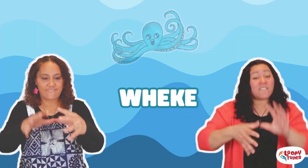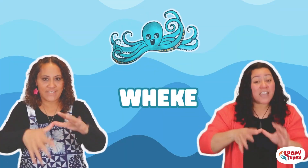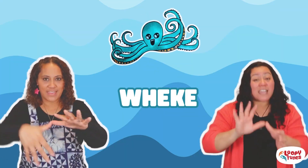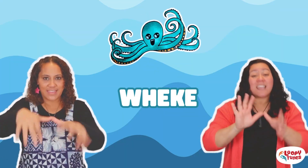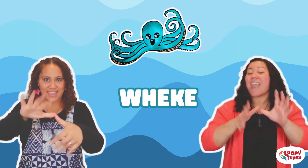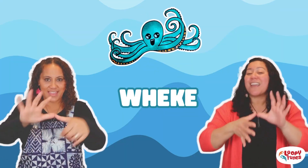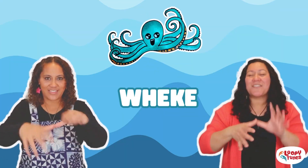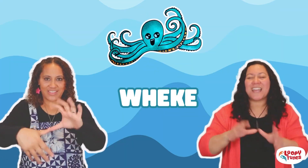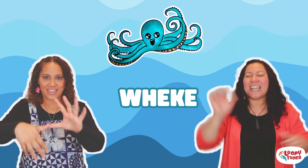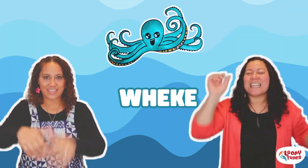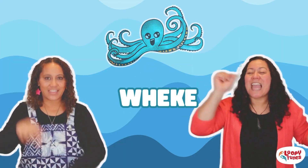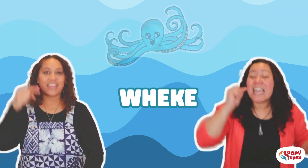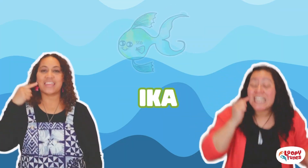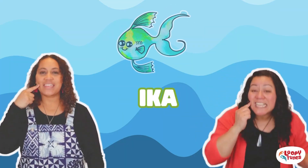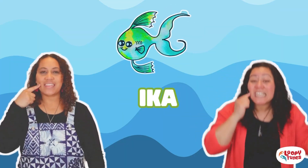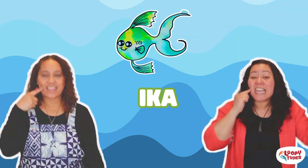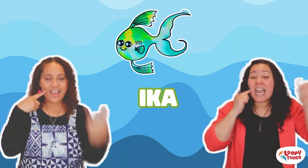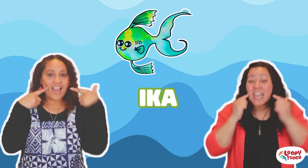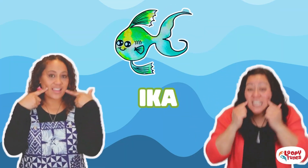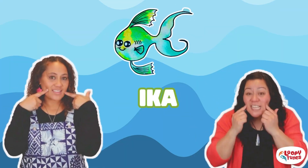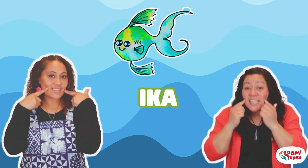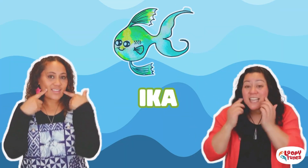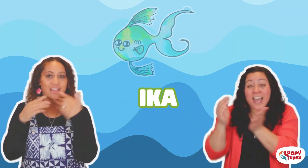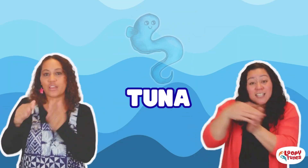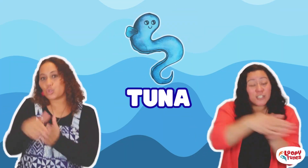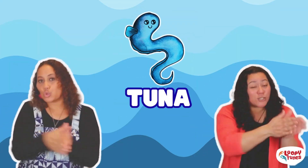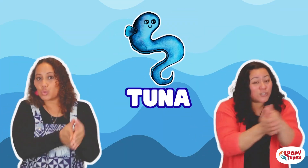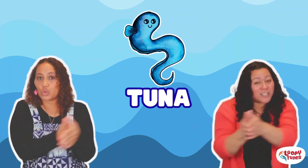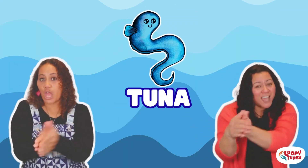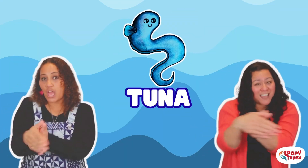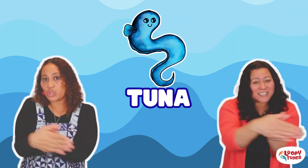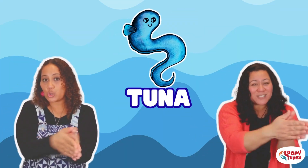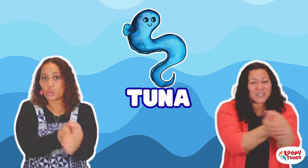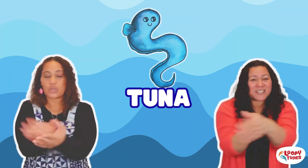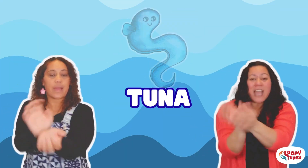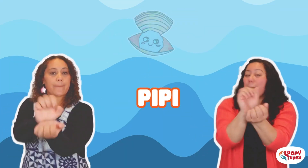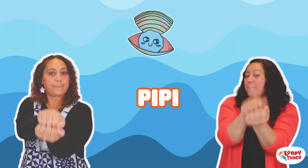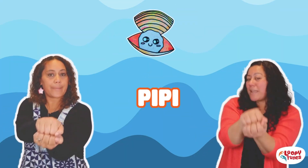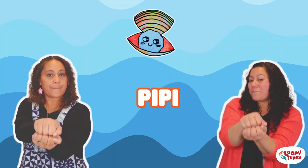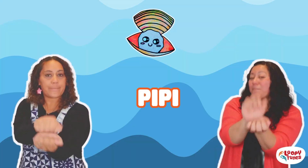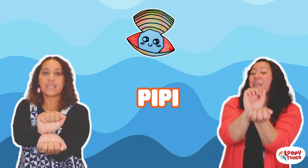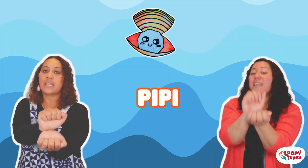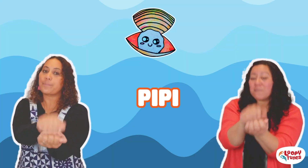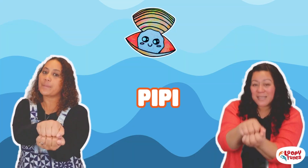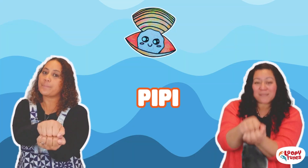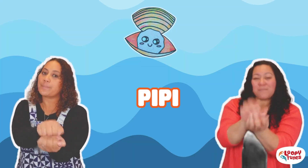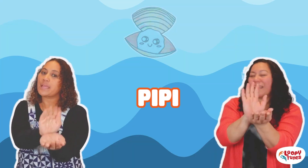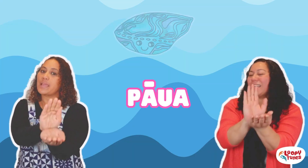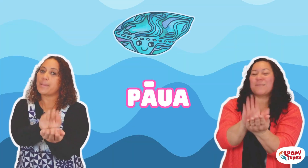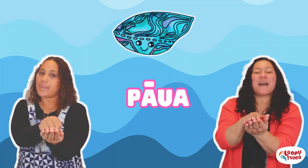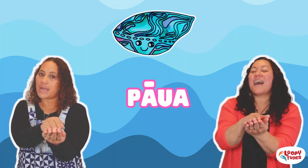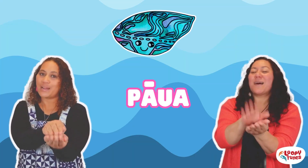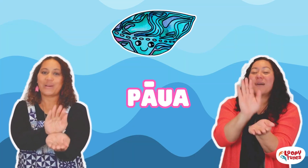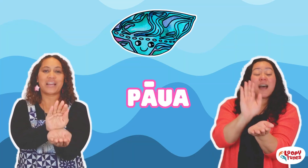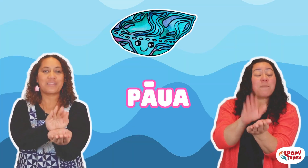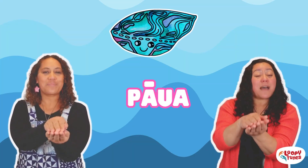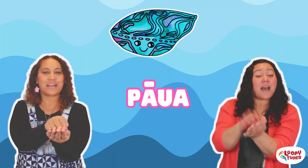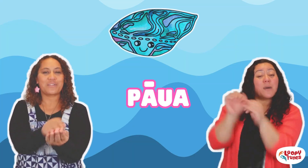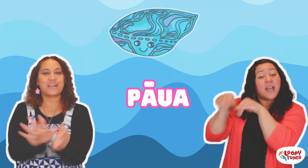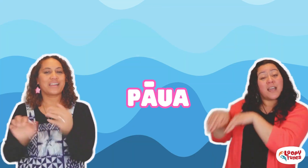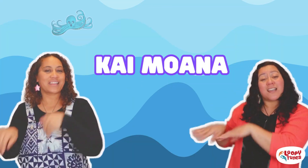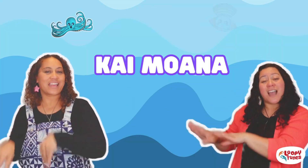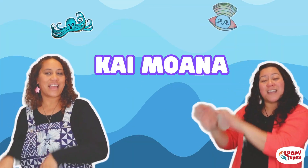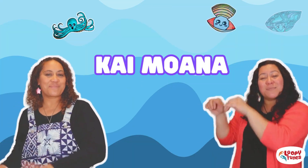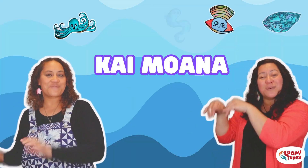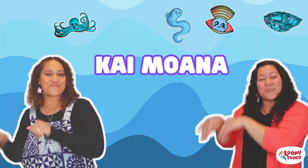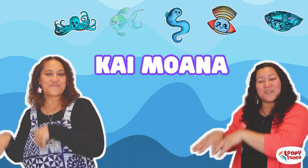kina feke feke, ika ika, tuna tuna, pipi pipi, pawa